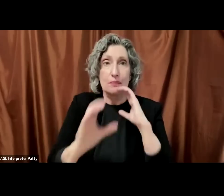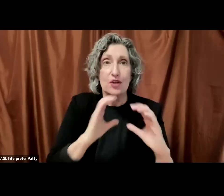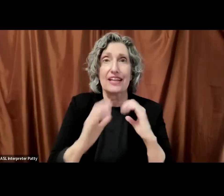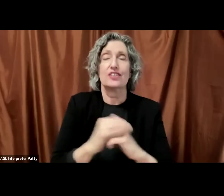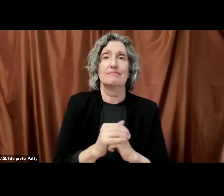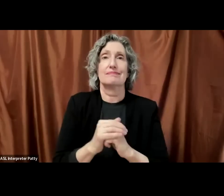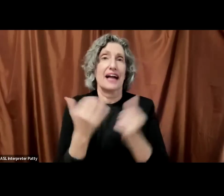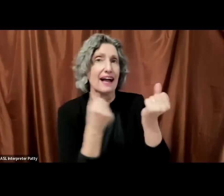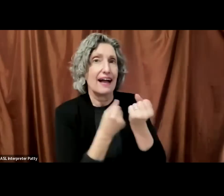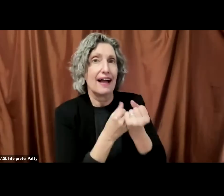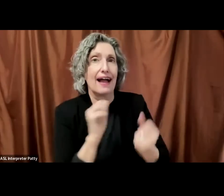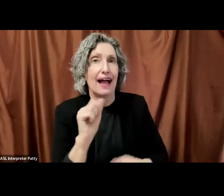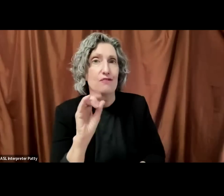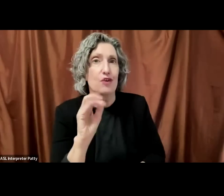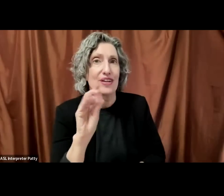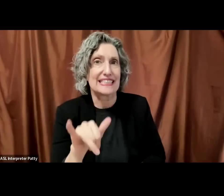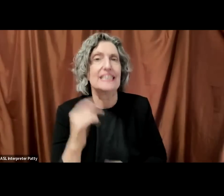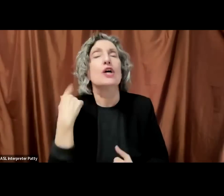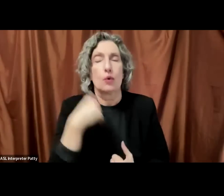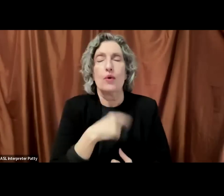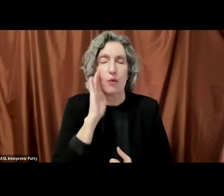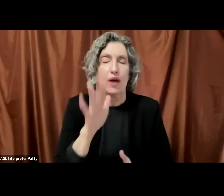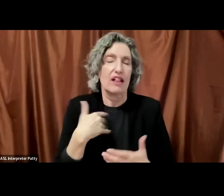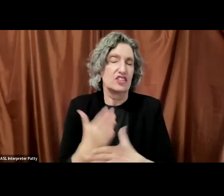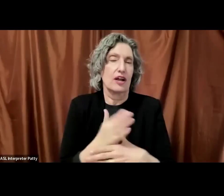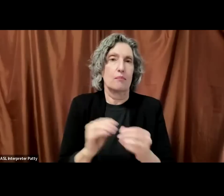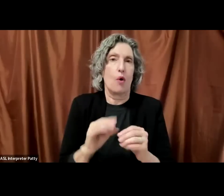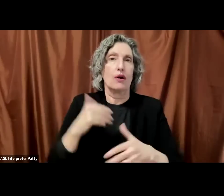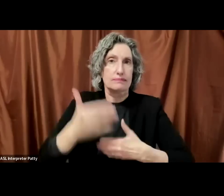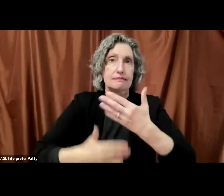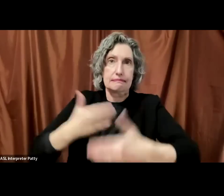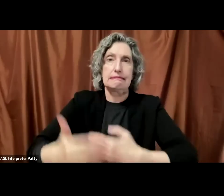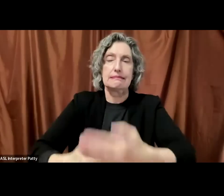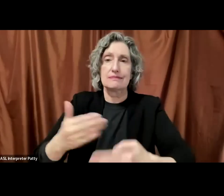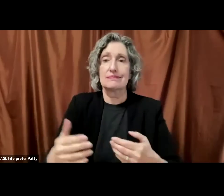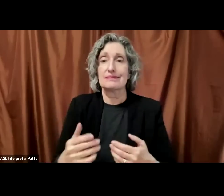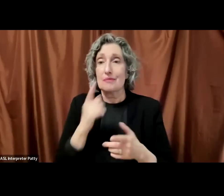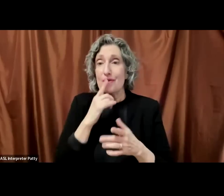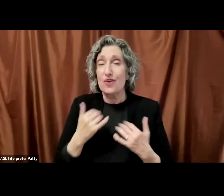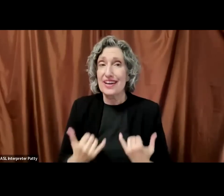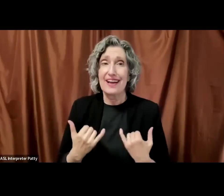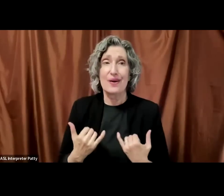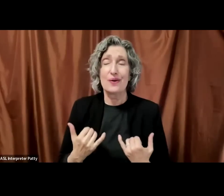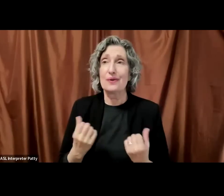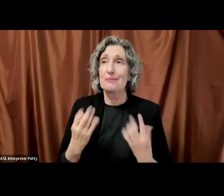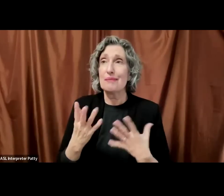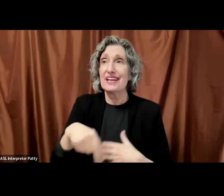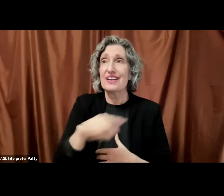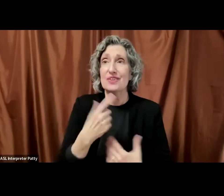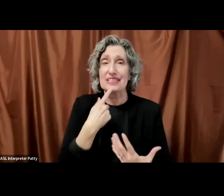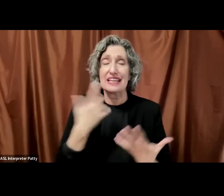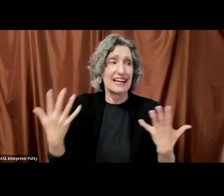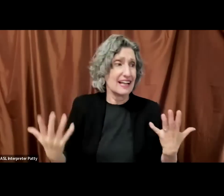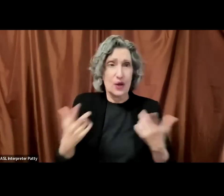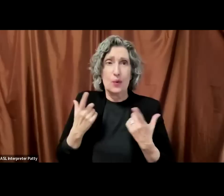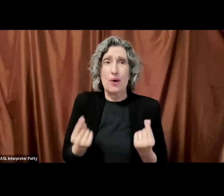and we'll have more to share on that in the coming days and weeks. And in the meantime, many of you have asked us, what can you